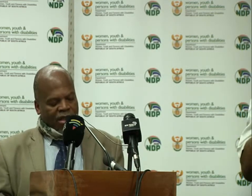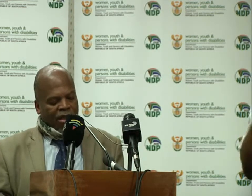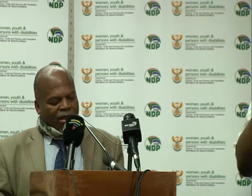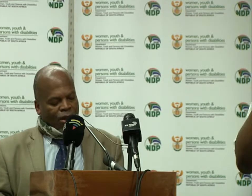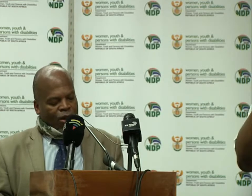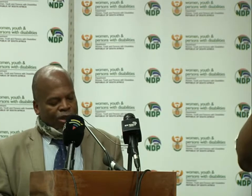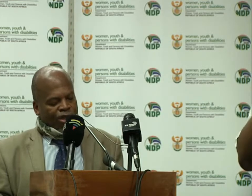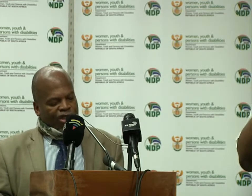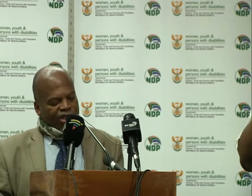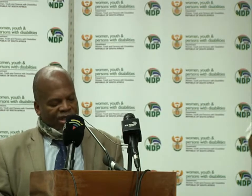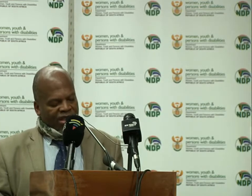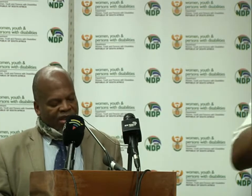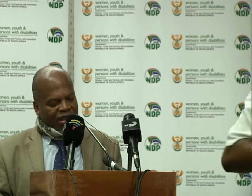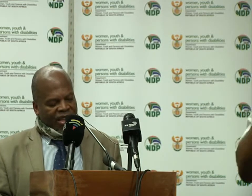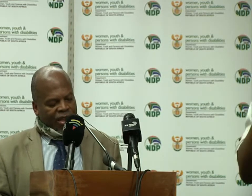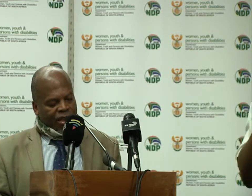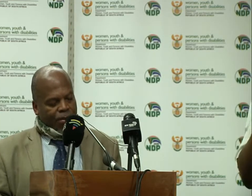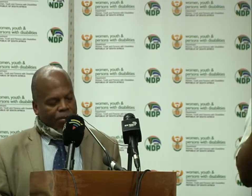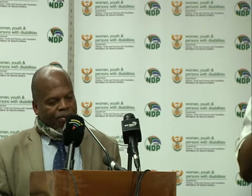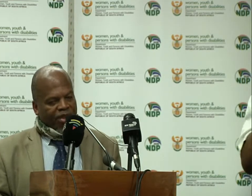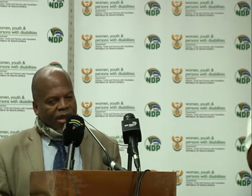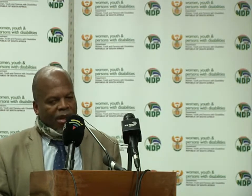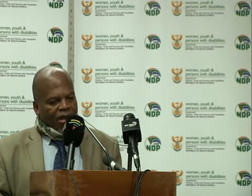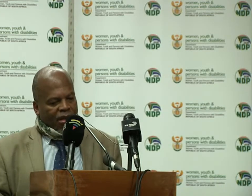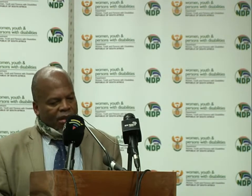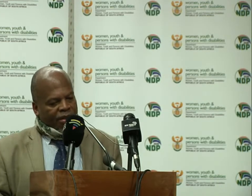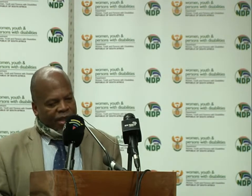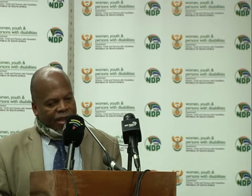actually, launched the